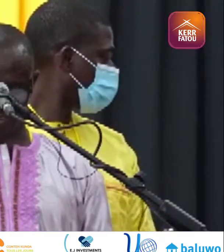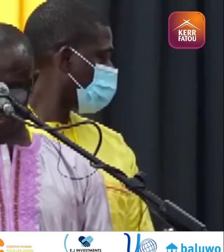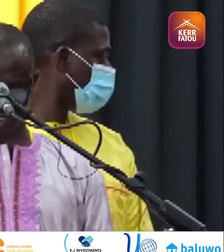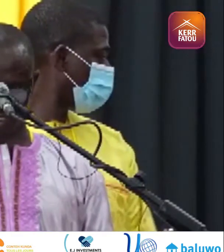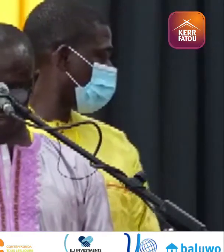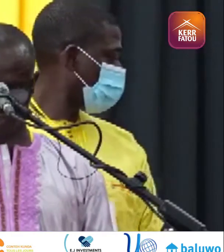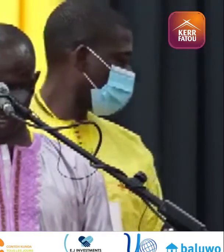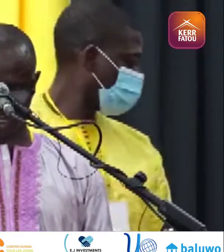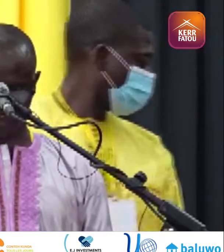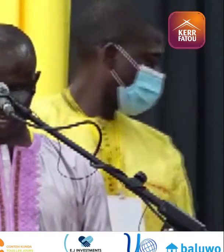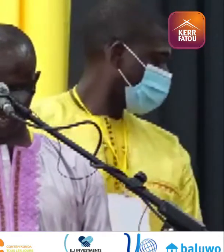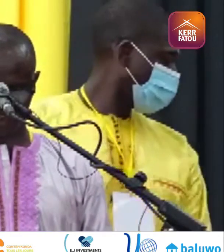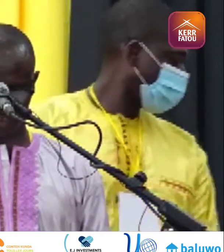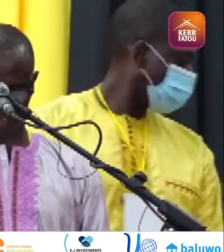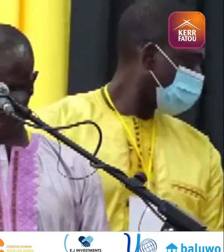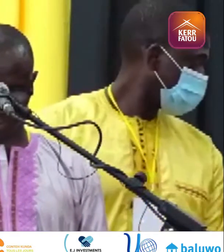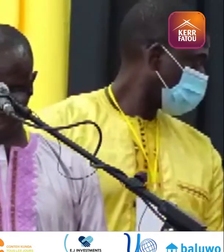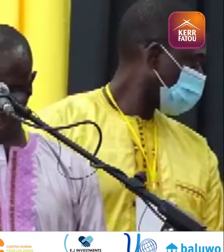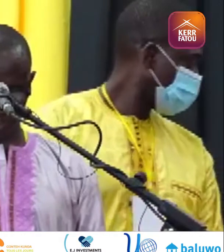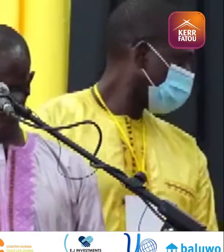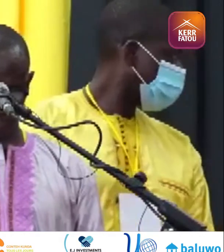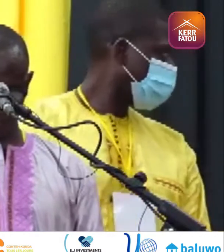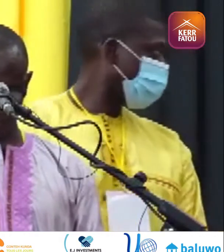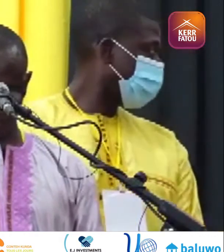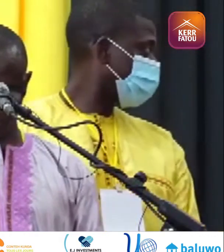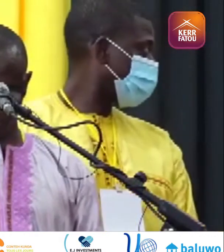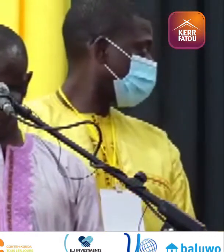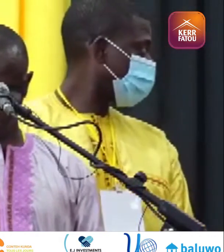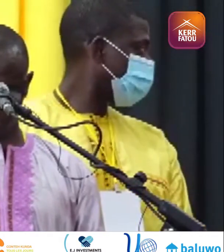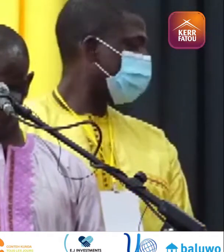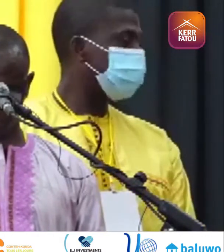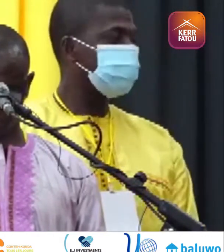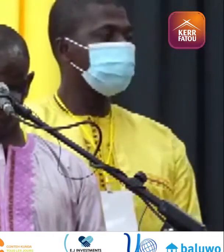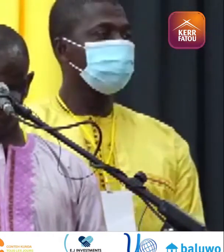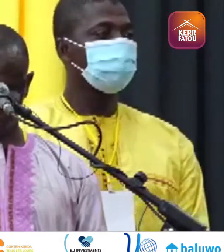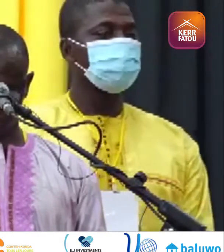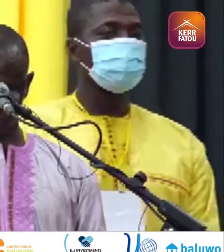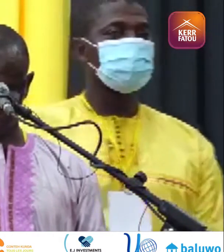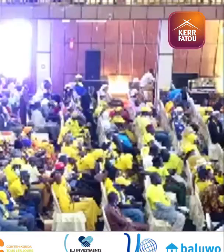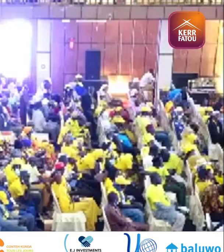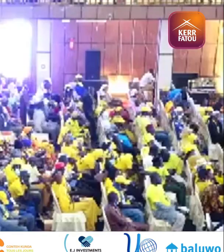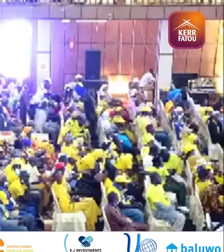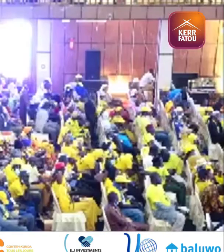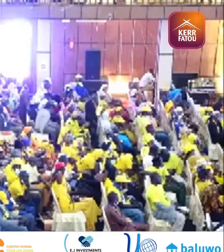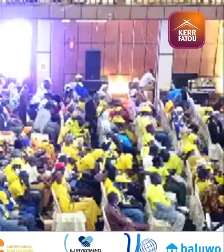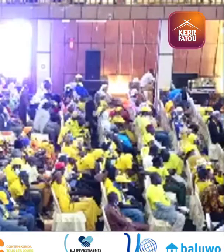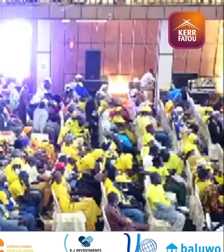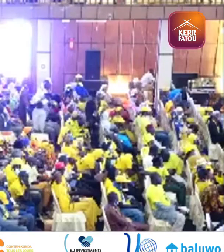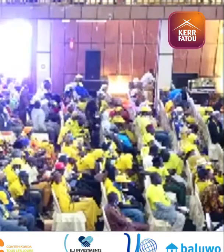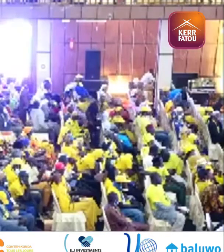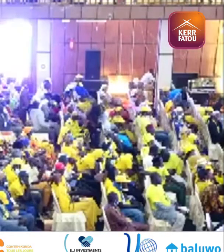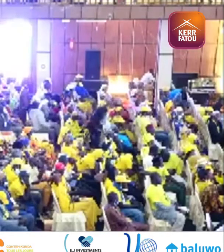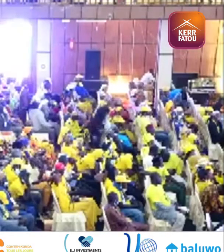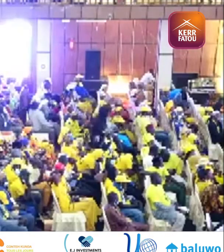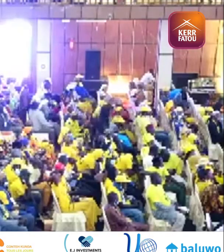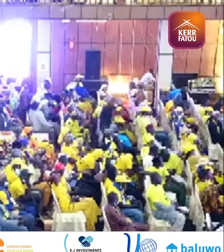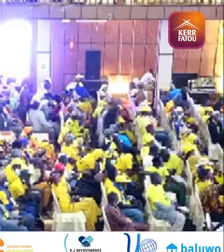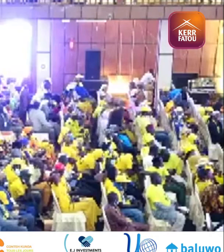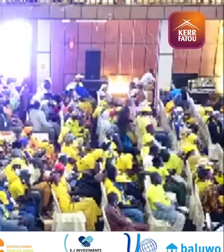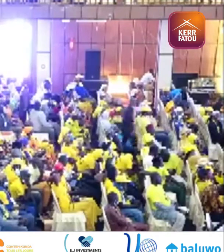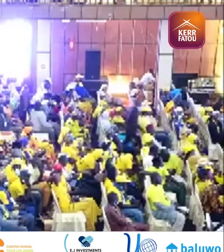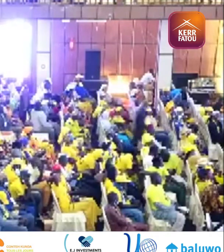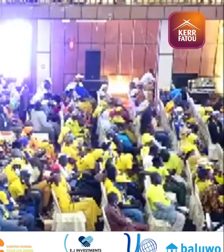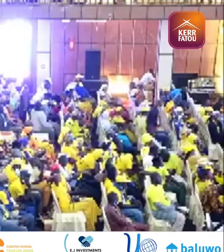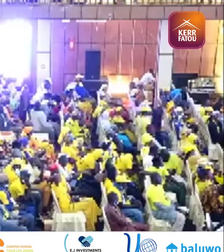26 by inserting a new paragraph as 27, the party mayor or mayoress or the chairperson of each area council or